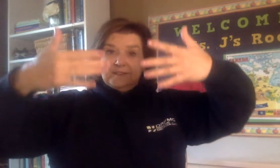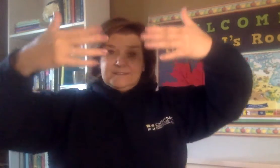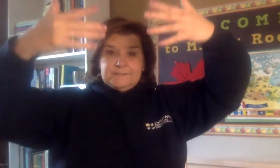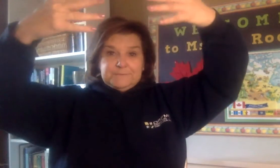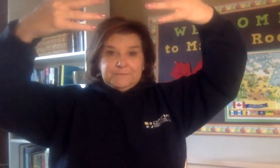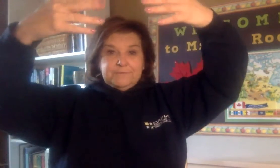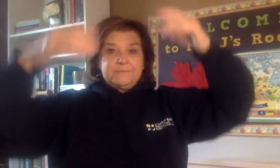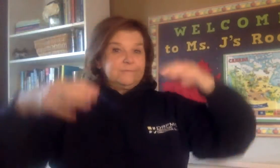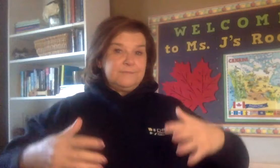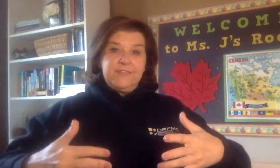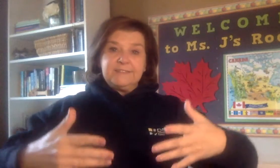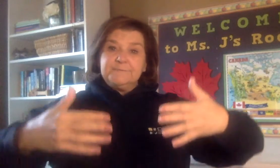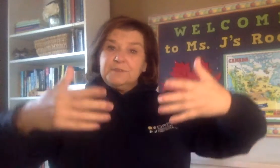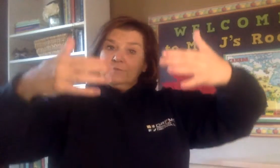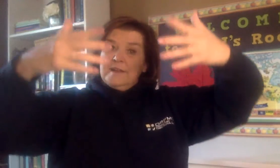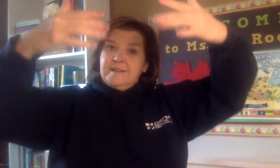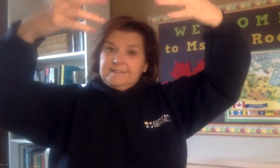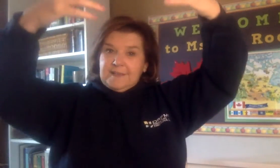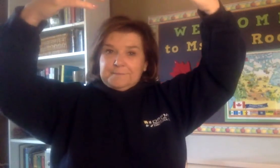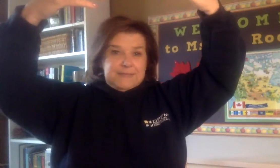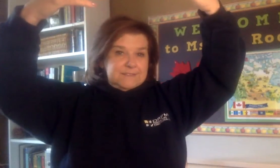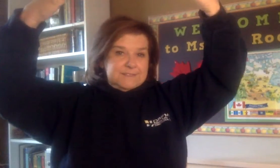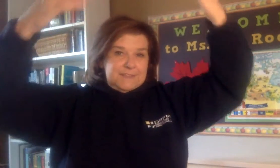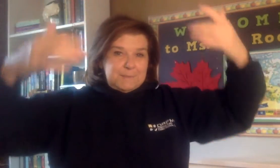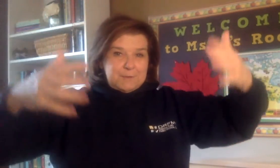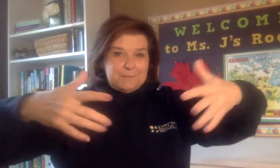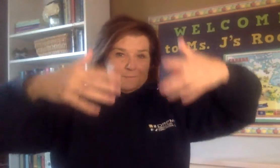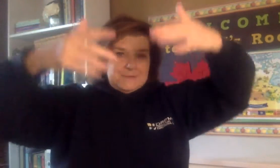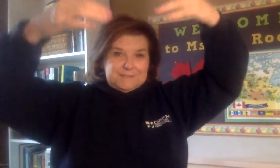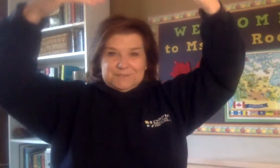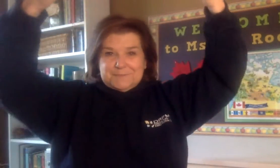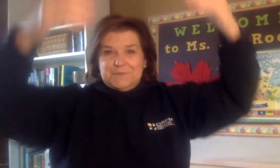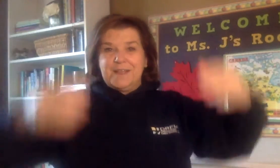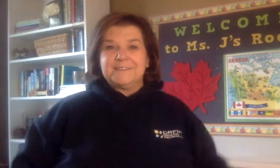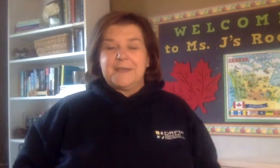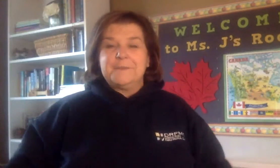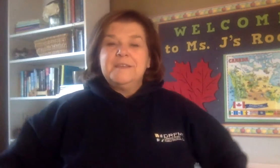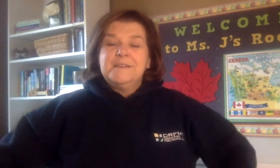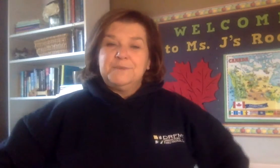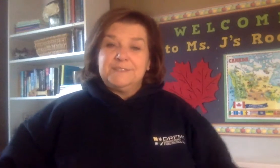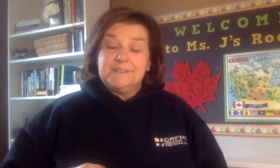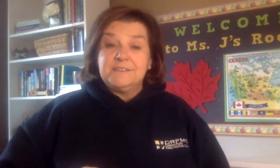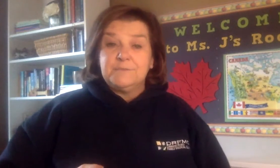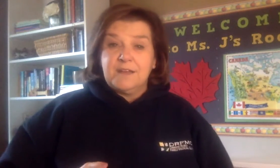rise. Not something rising up like steam or mist or something rising up. We see the